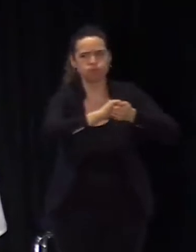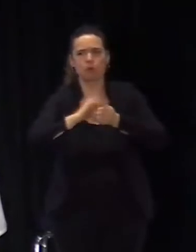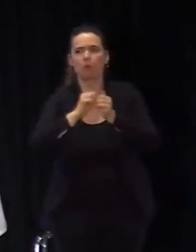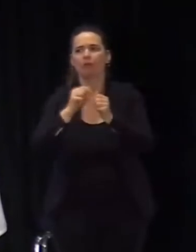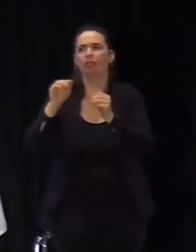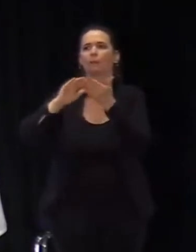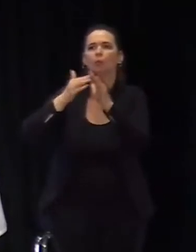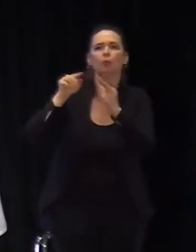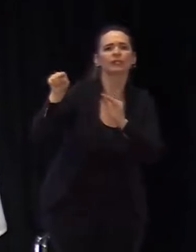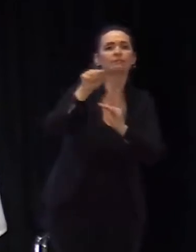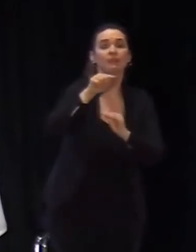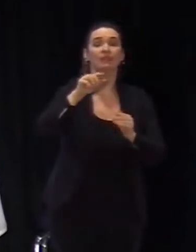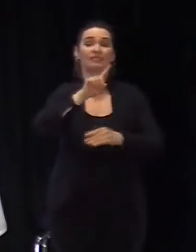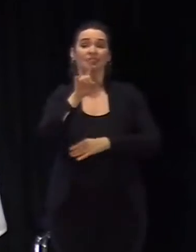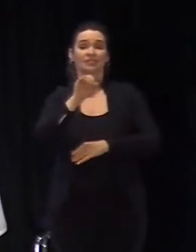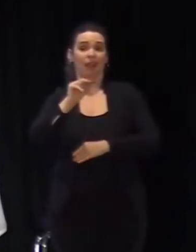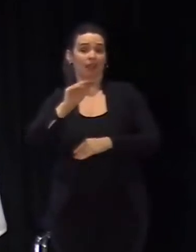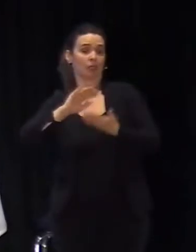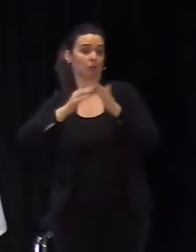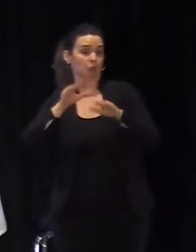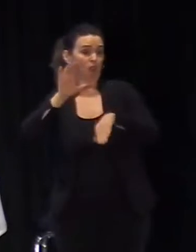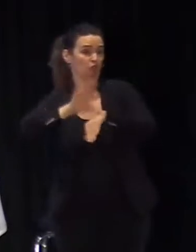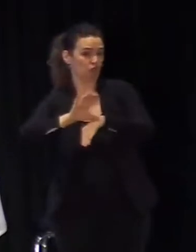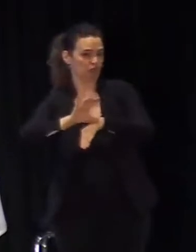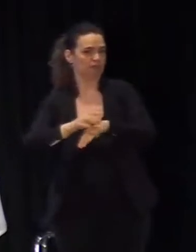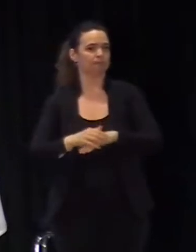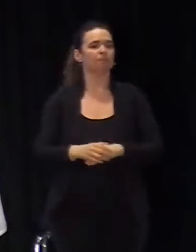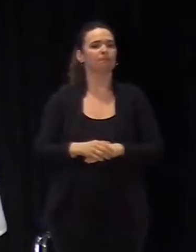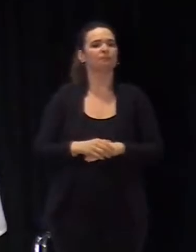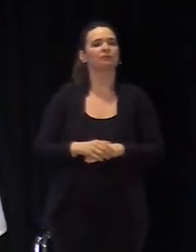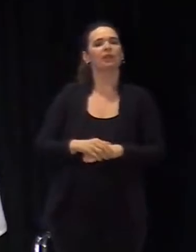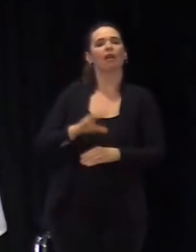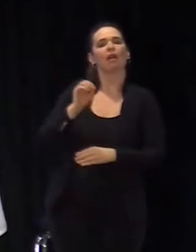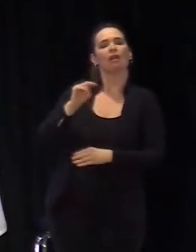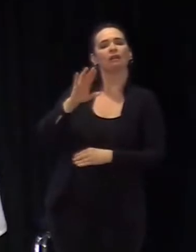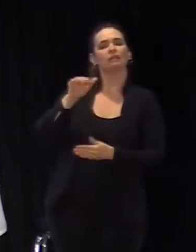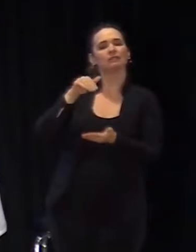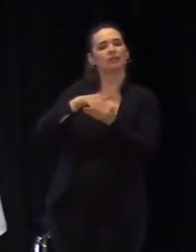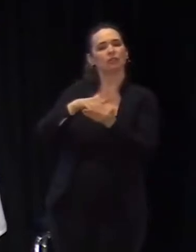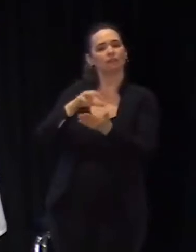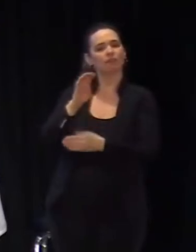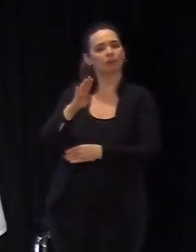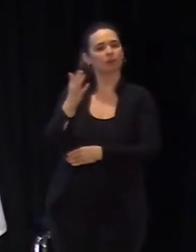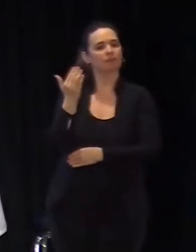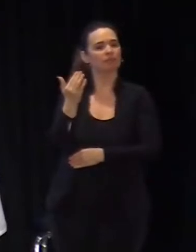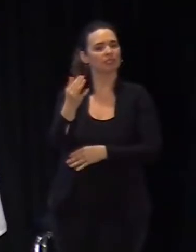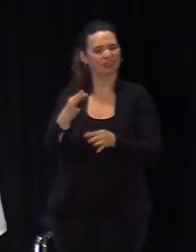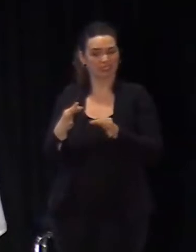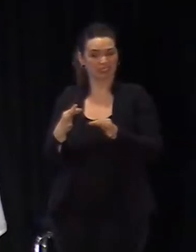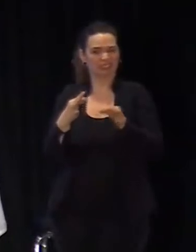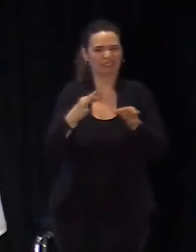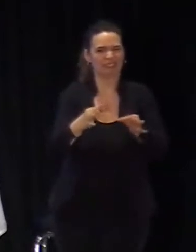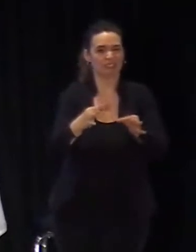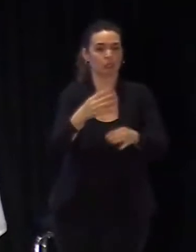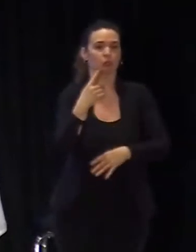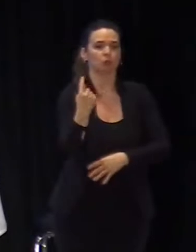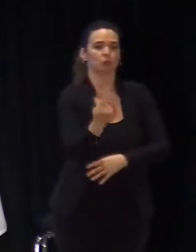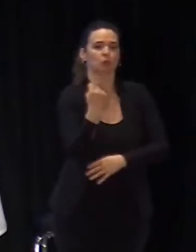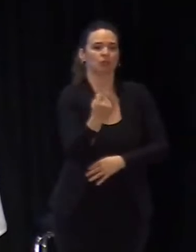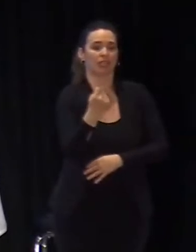clinic is scheduled for February 15th, has been moved to Tuesday, February 16th. That will be second shots.